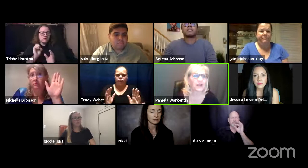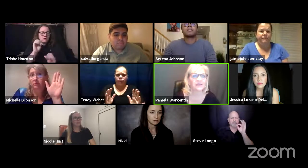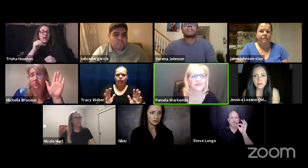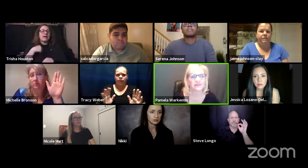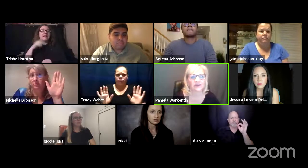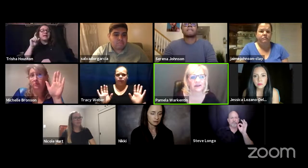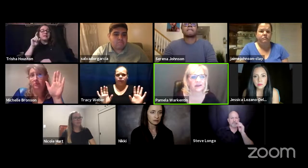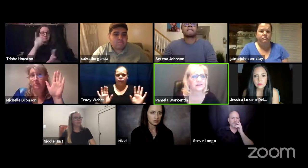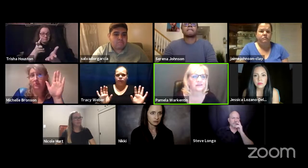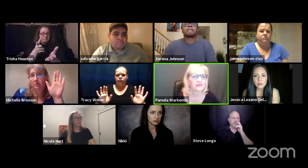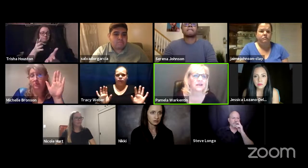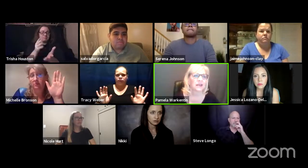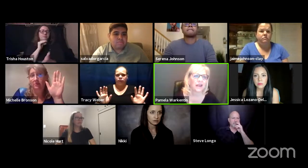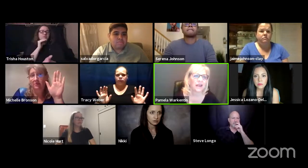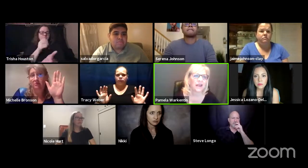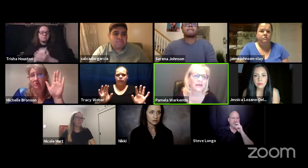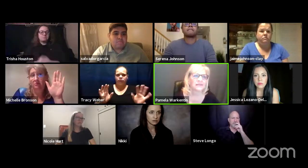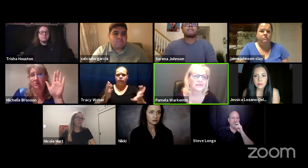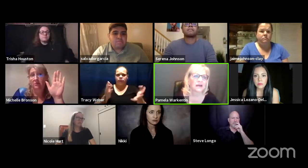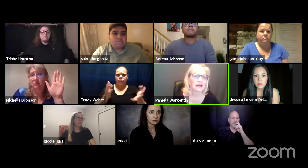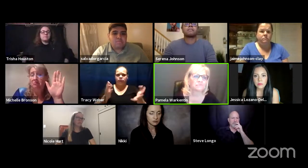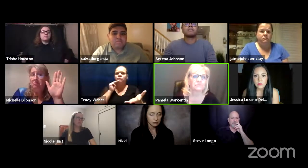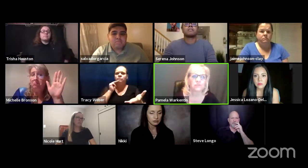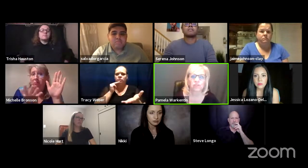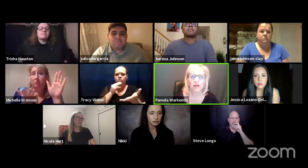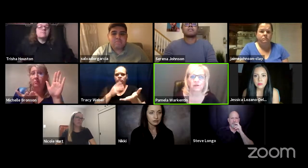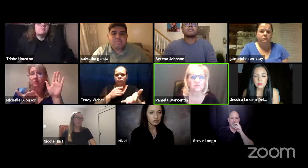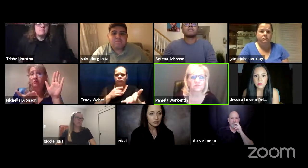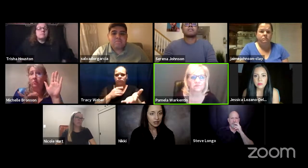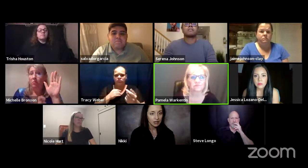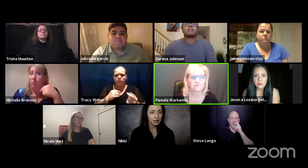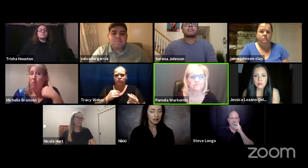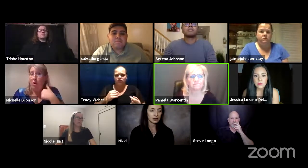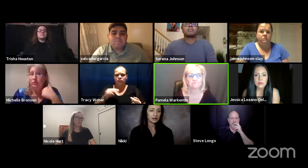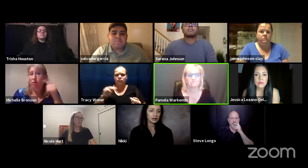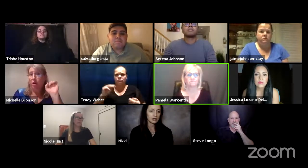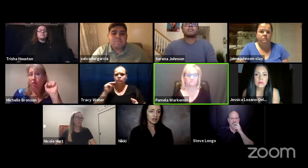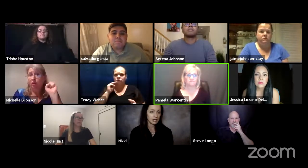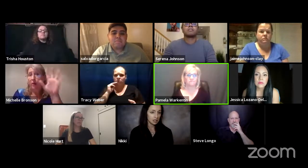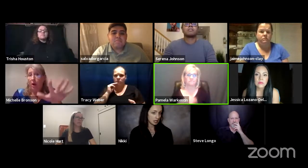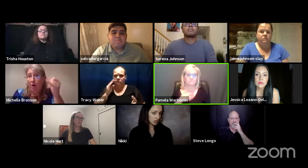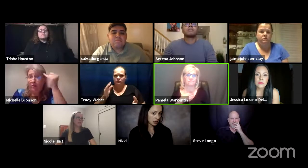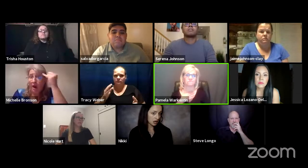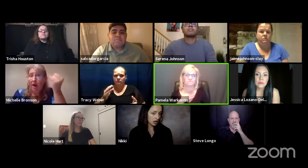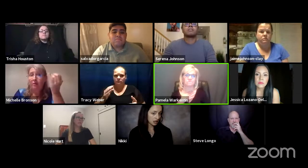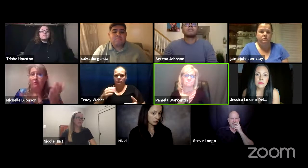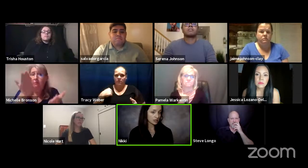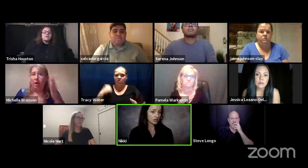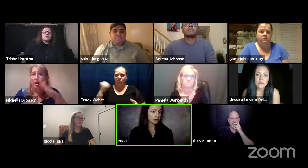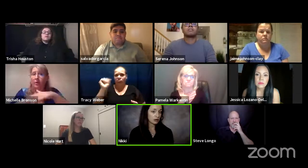appropriate. And Michelle. I wanted to throw